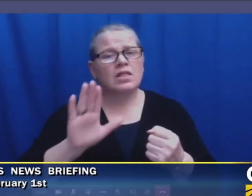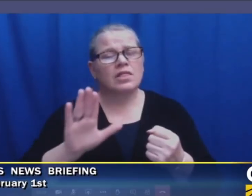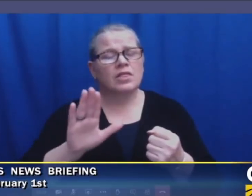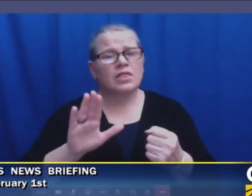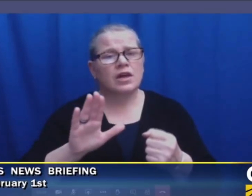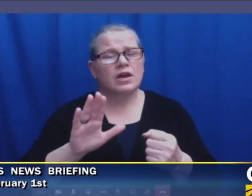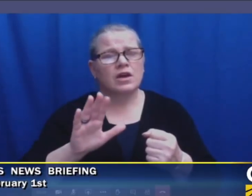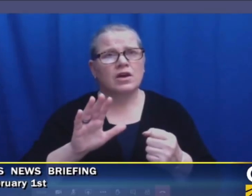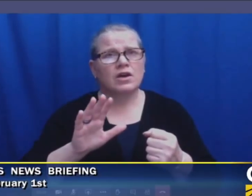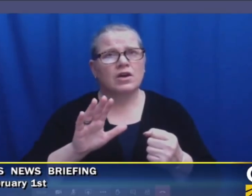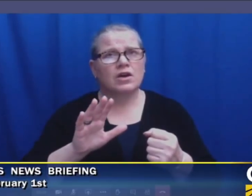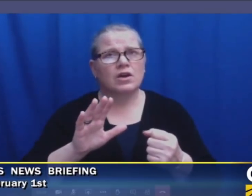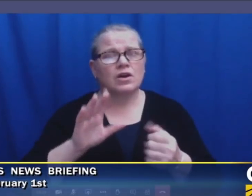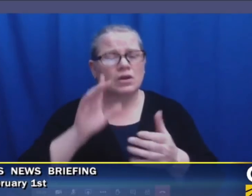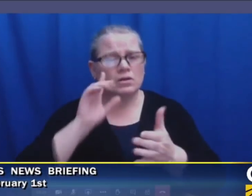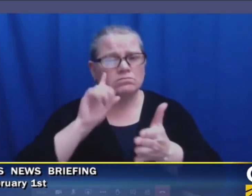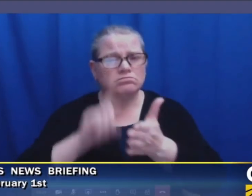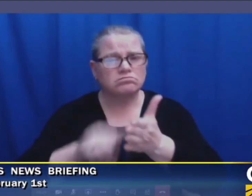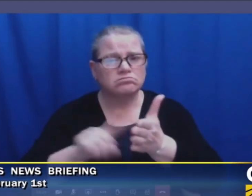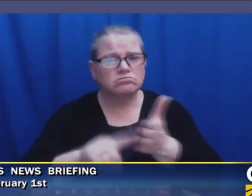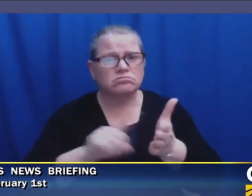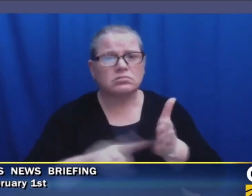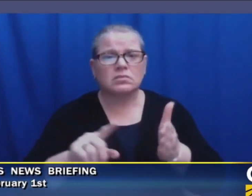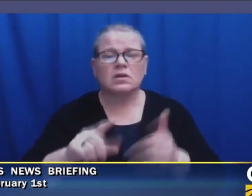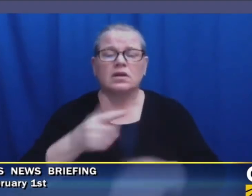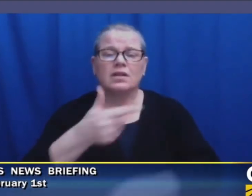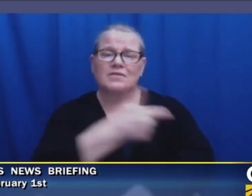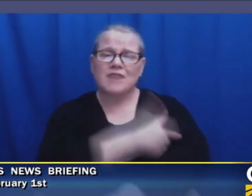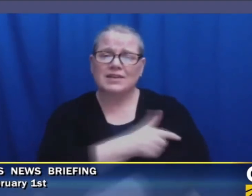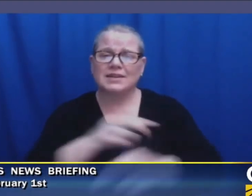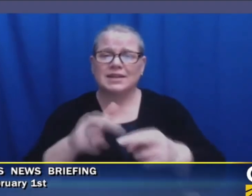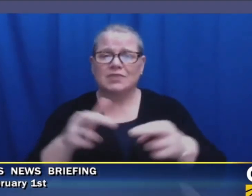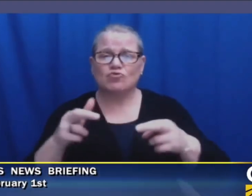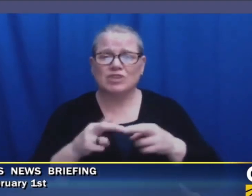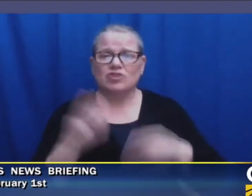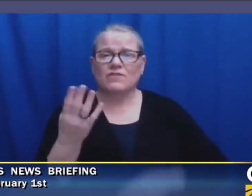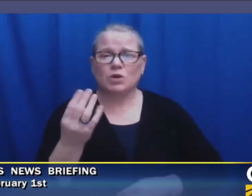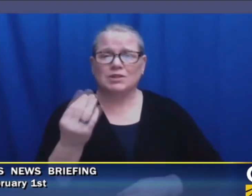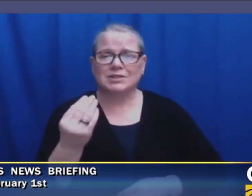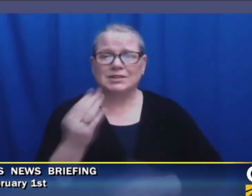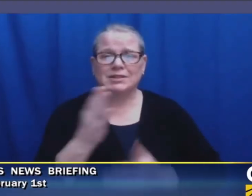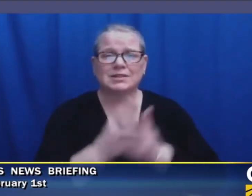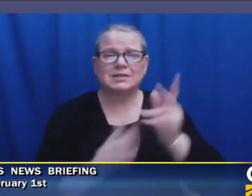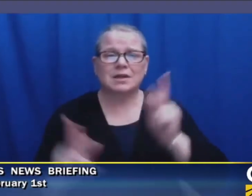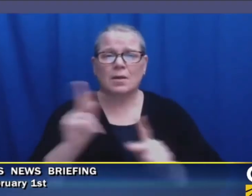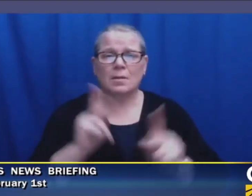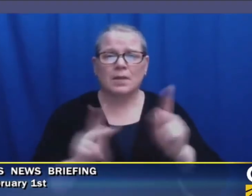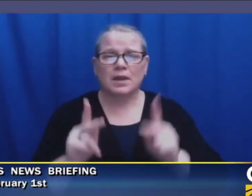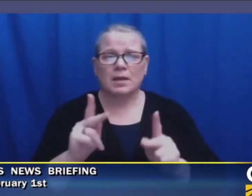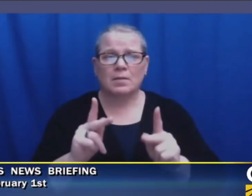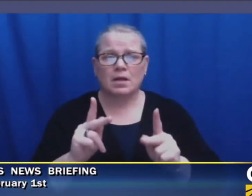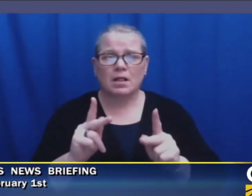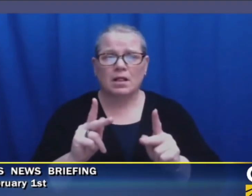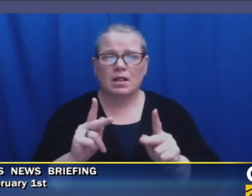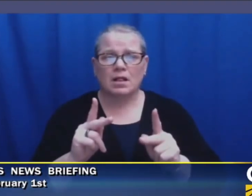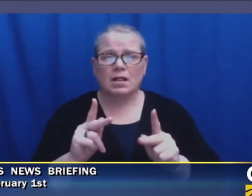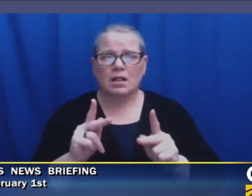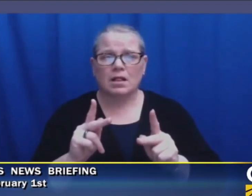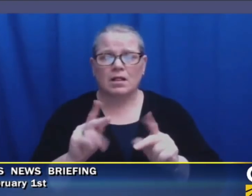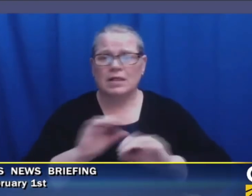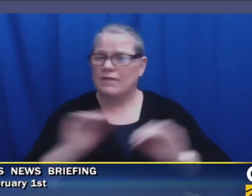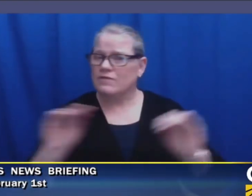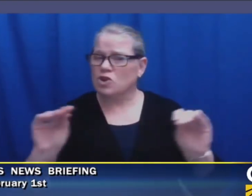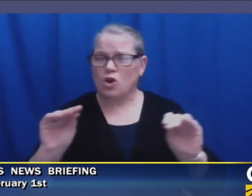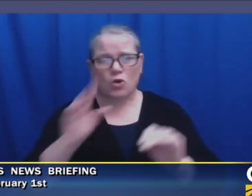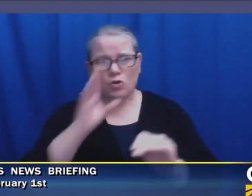vaccine in Region 14 with some people who apparently have no involvement, direct involvement with students for getting